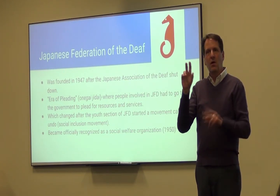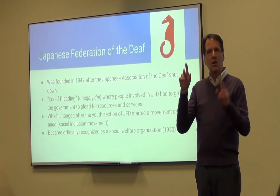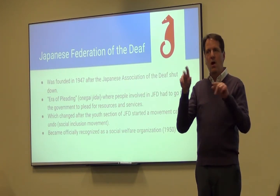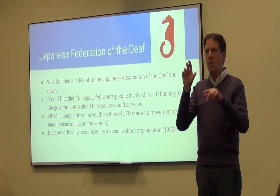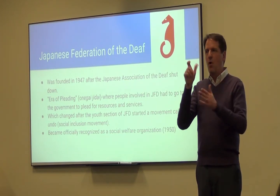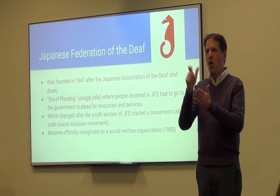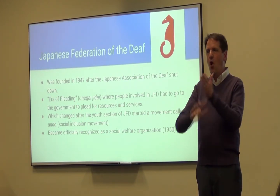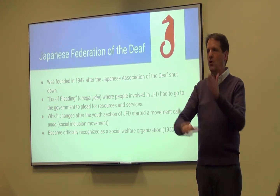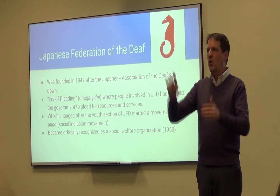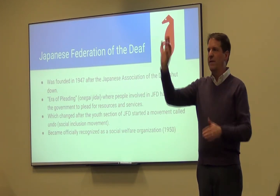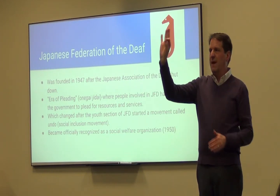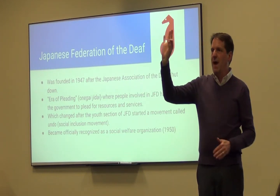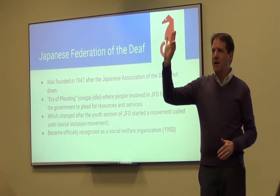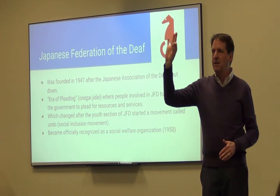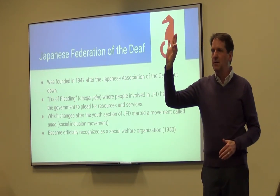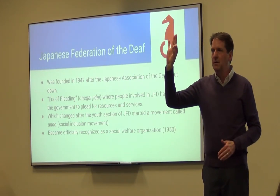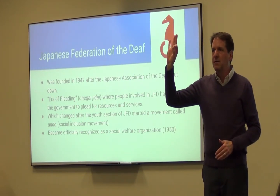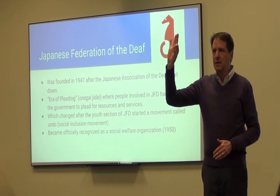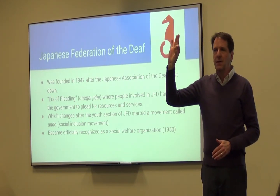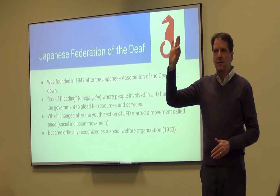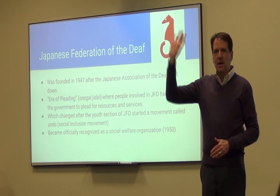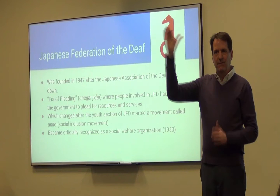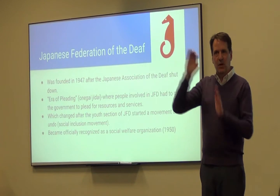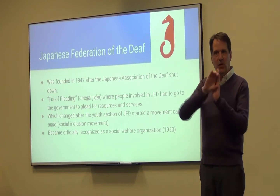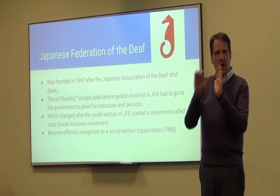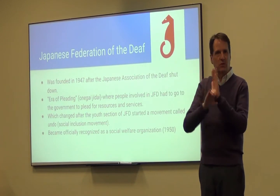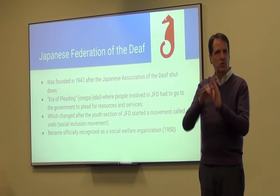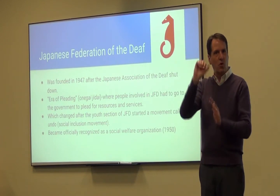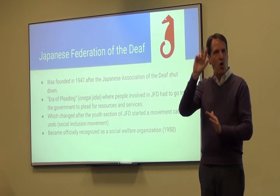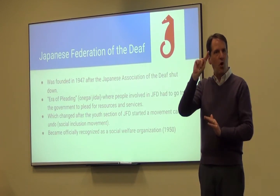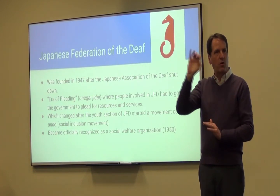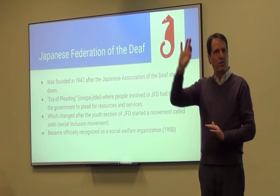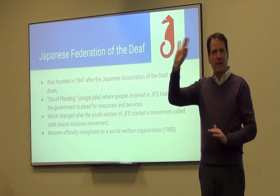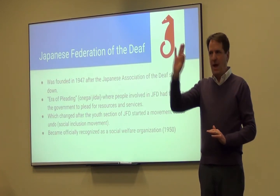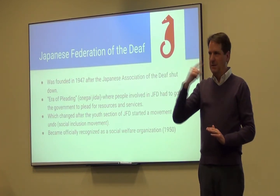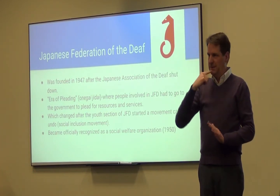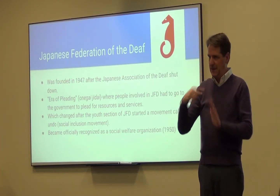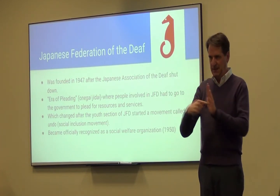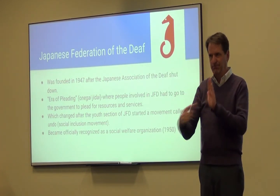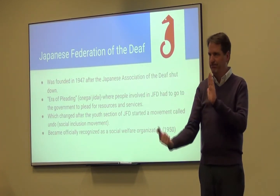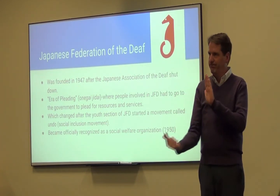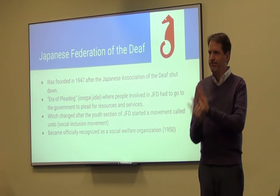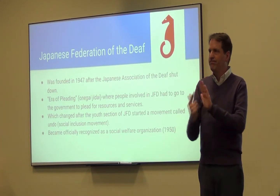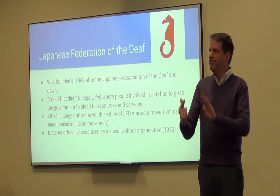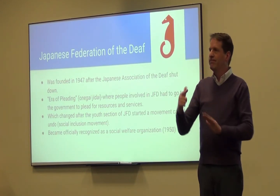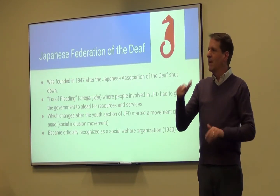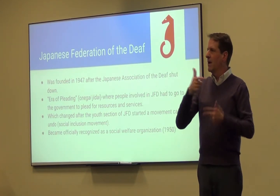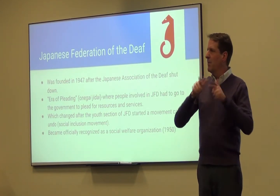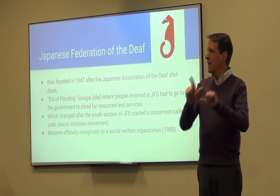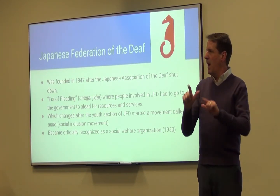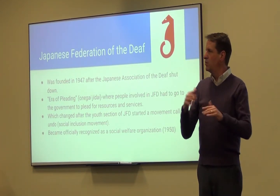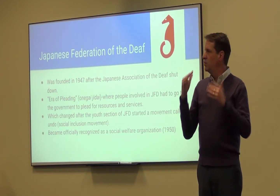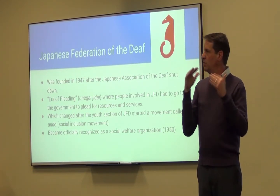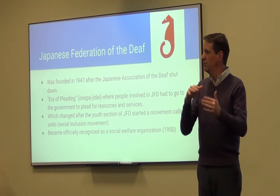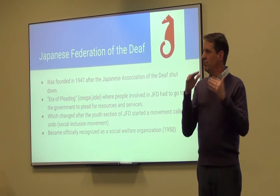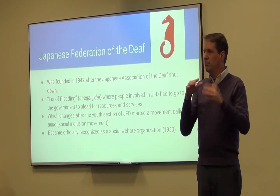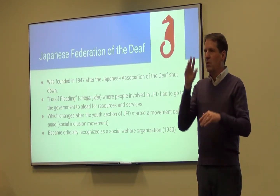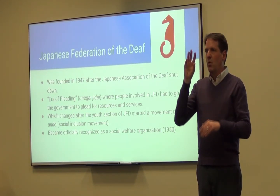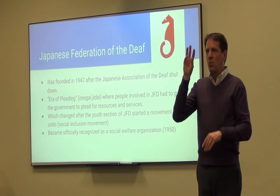That was called Article 9 of their constitution. It said that sending troops to war was